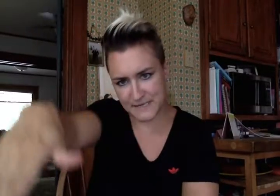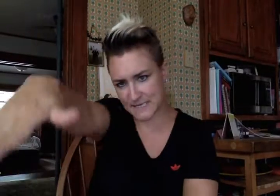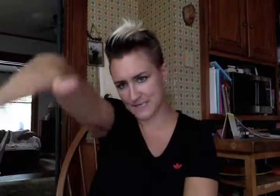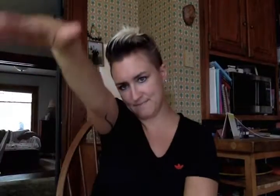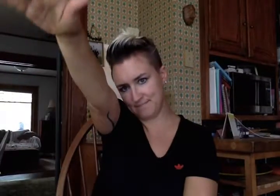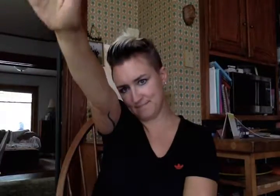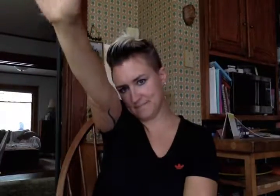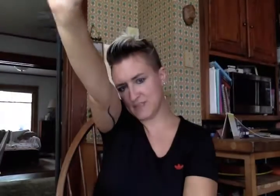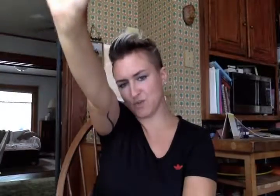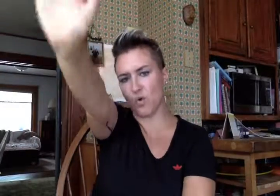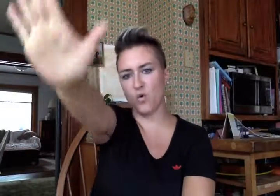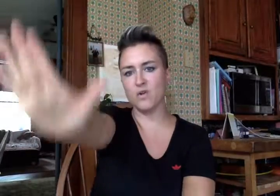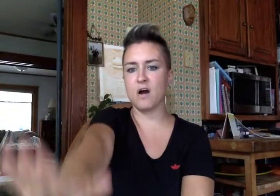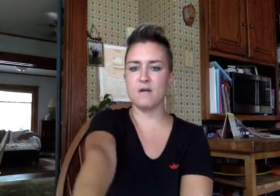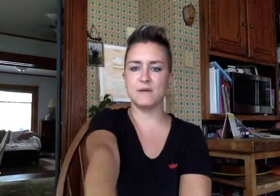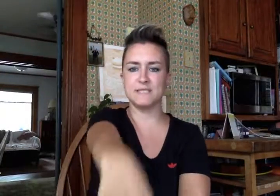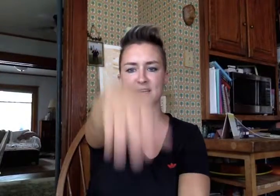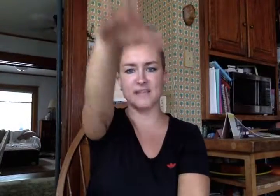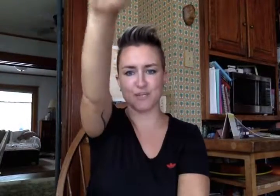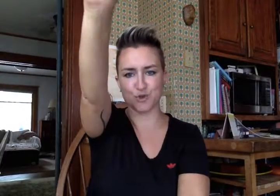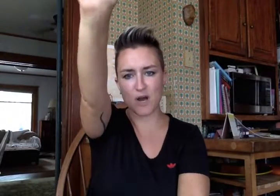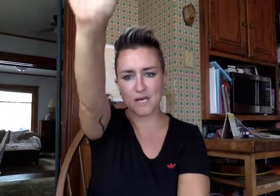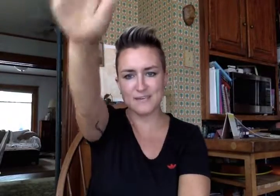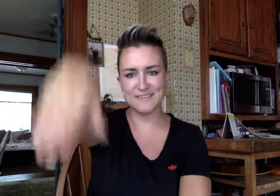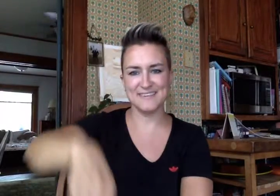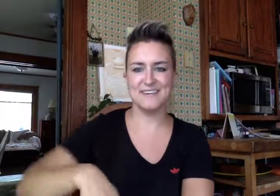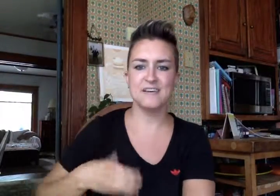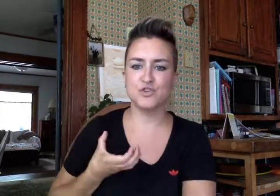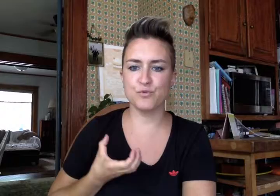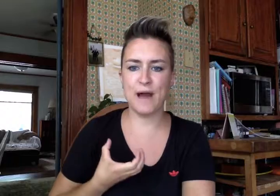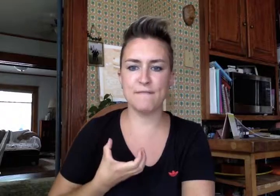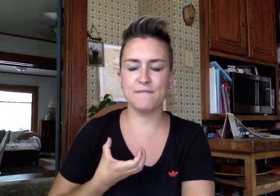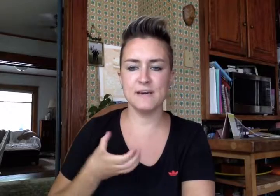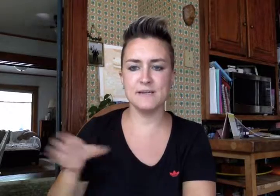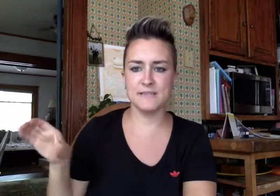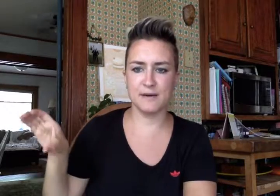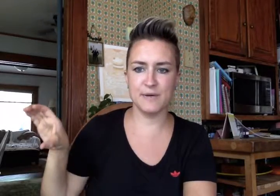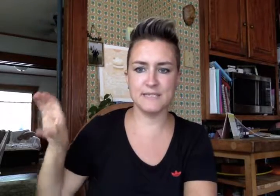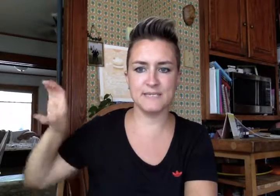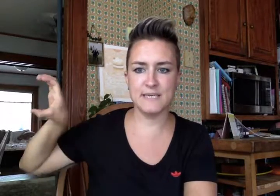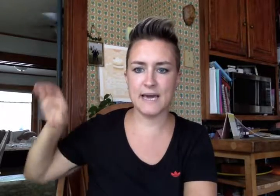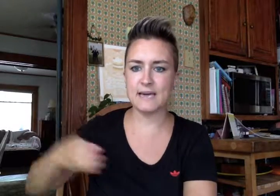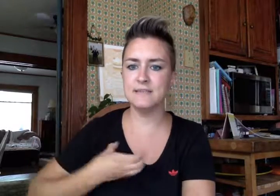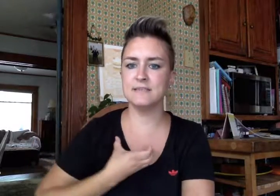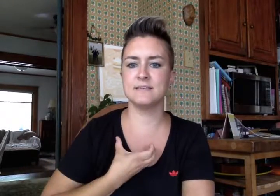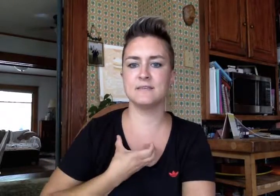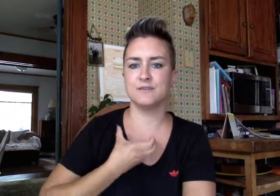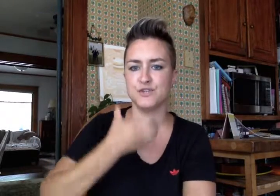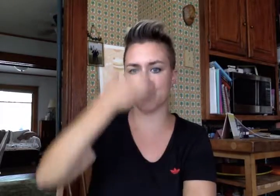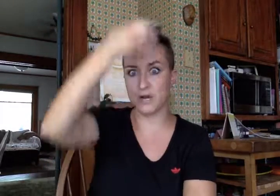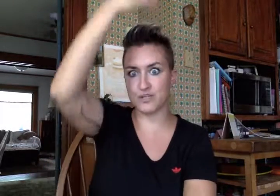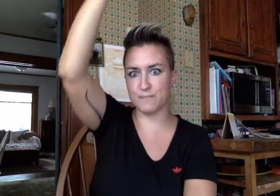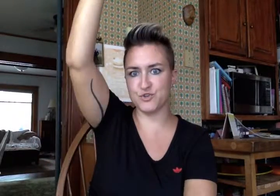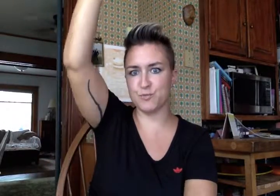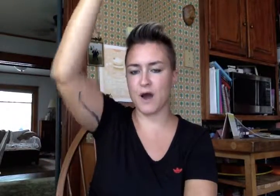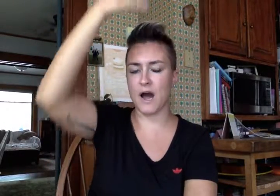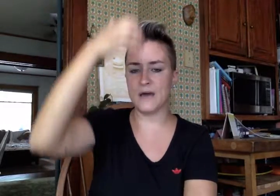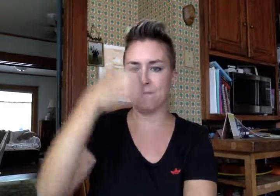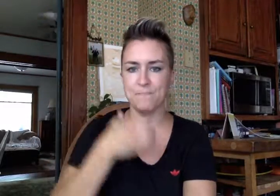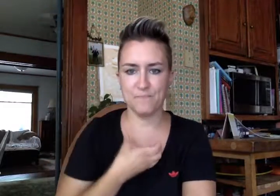Elephant is the whole arm extended like a trunk. Giraffe is like a big C hand, just stretched up super high, like